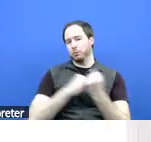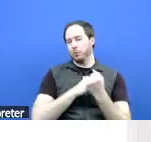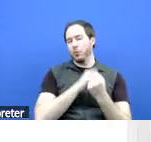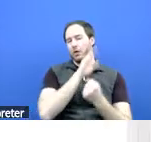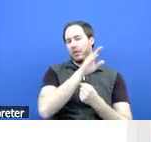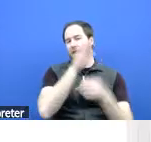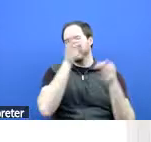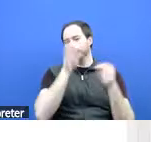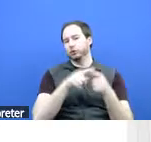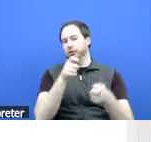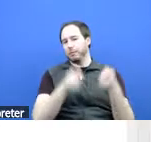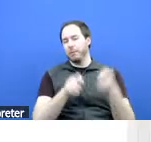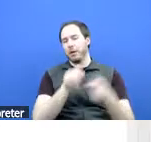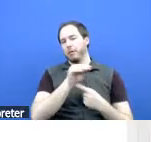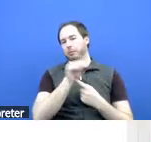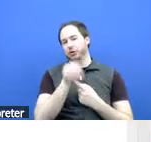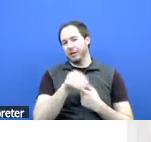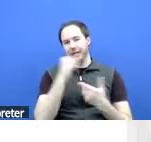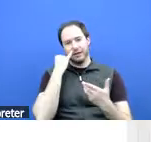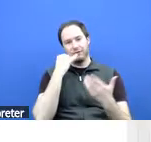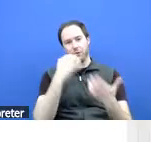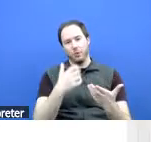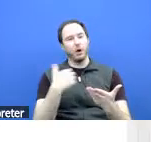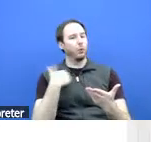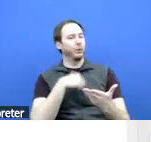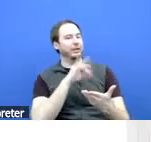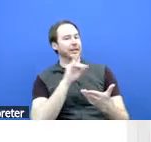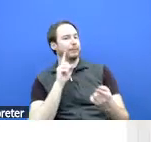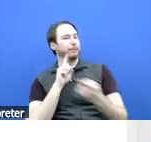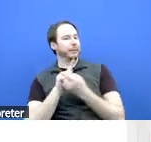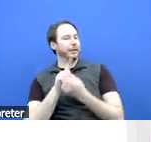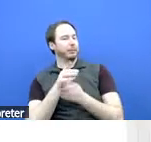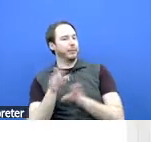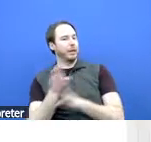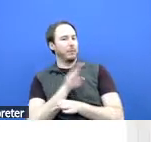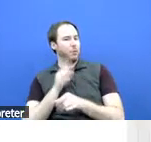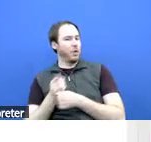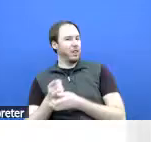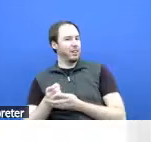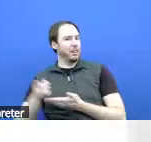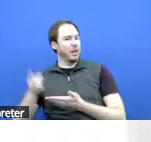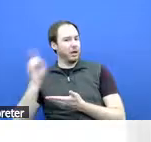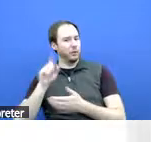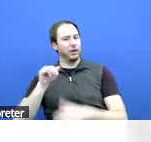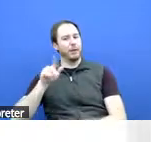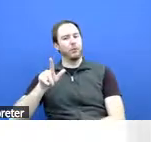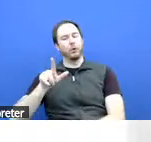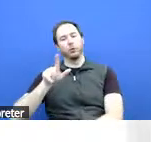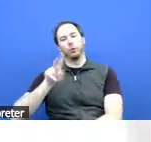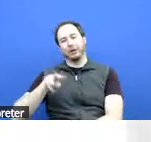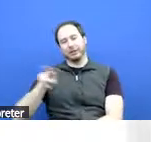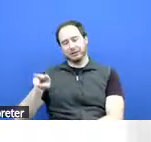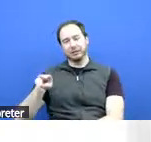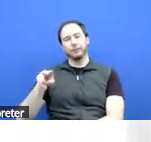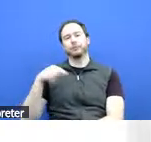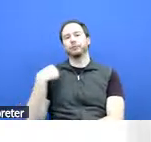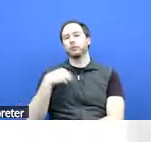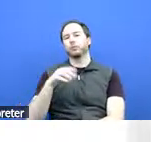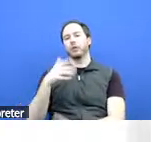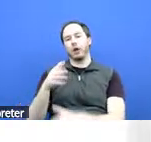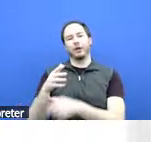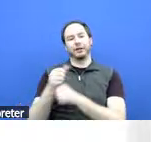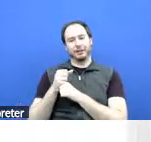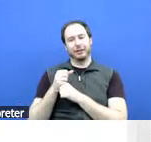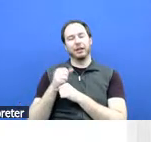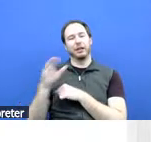of such a modification. We did appear before the planning board last week on April 22nd, and we did obtain